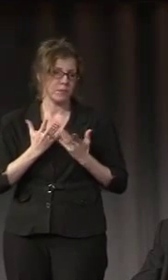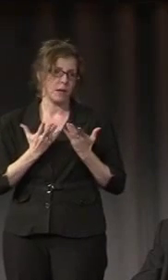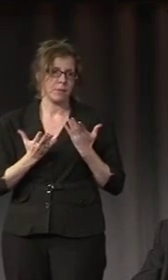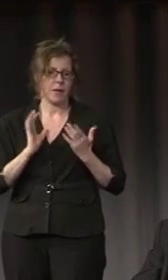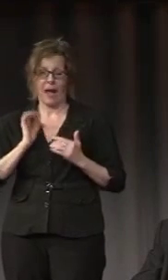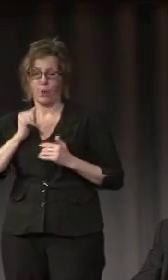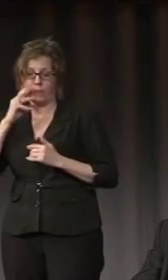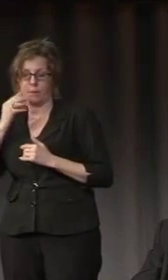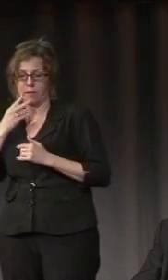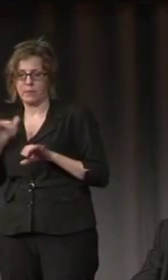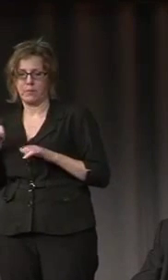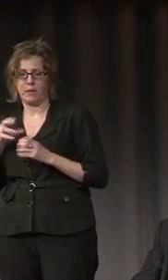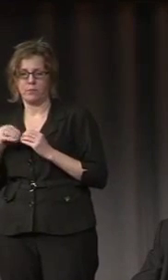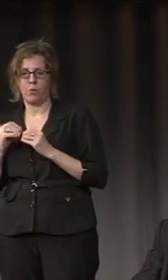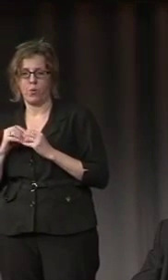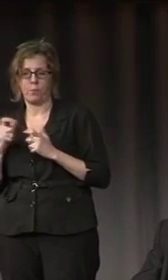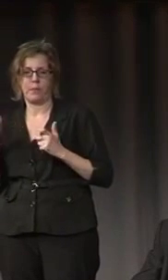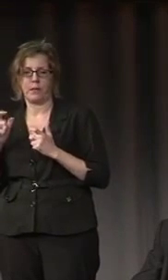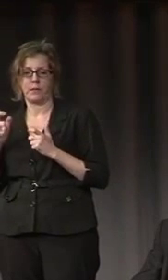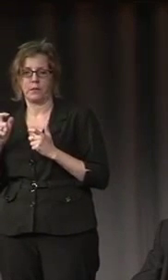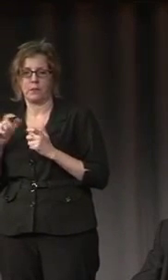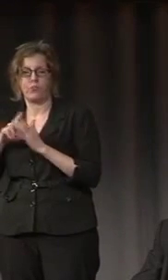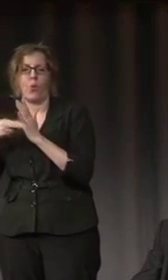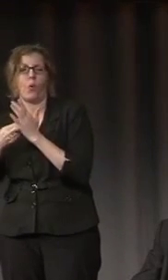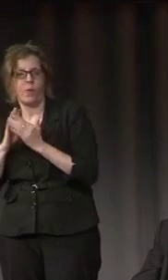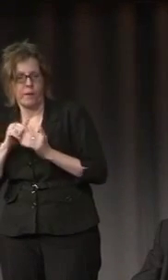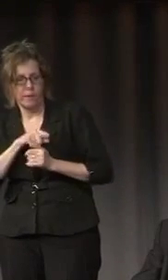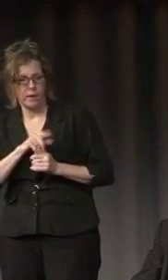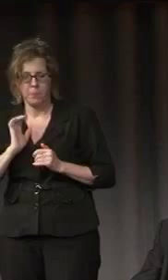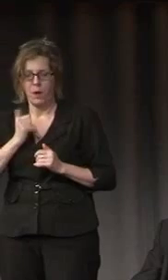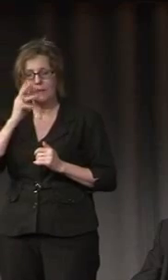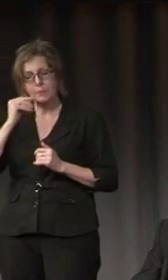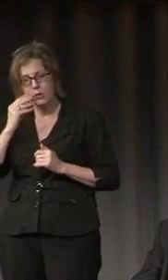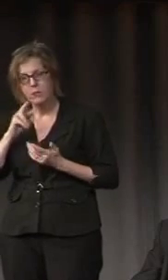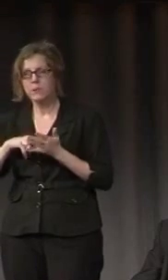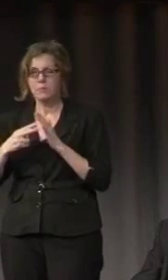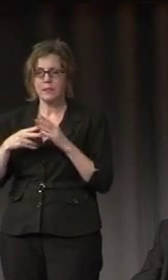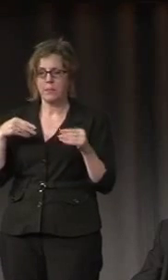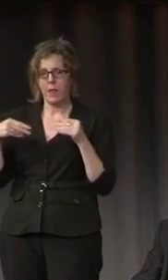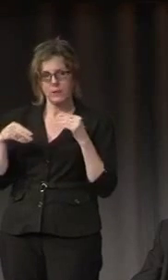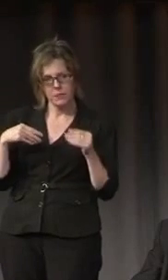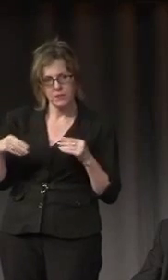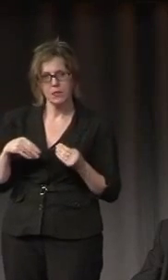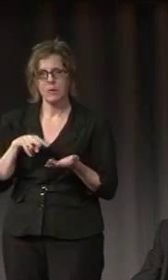And experience means plasticity, means learning,